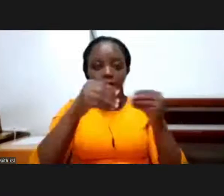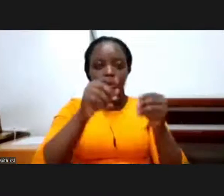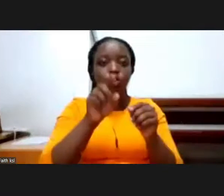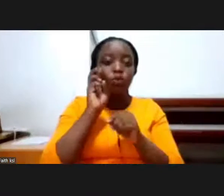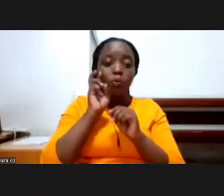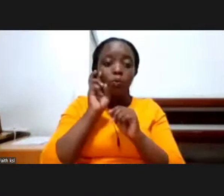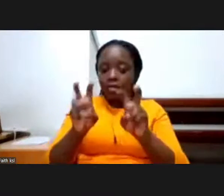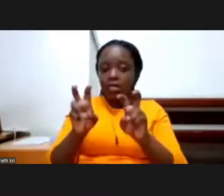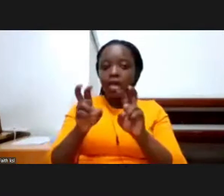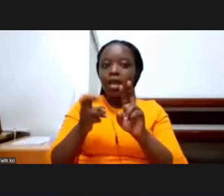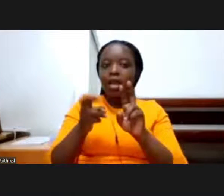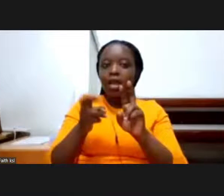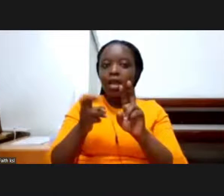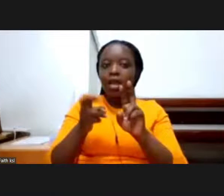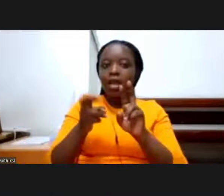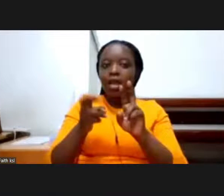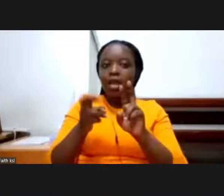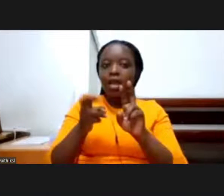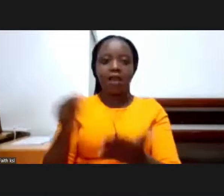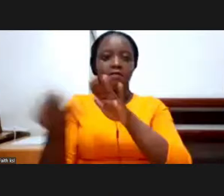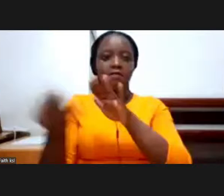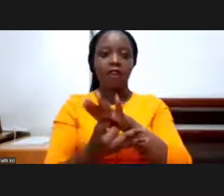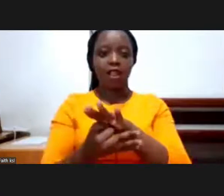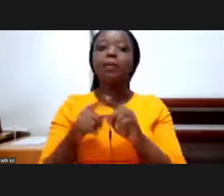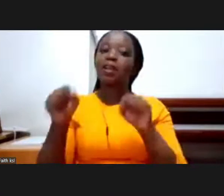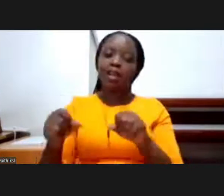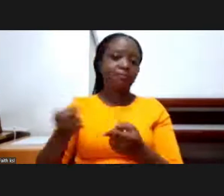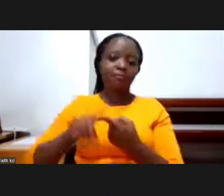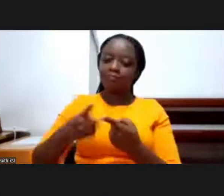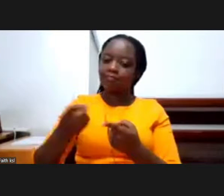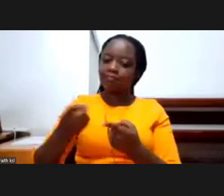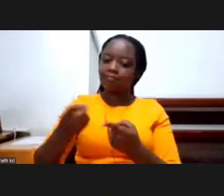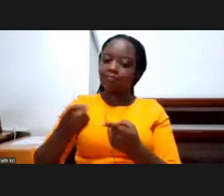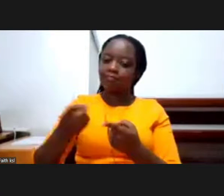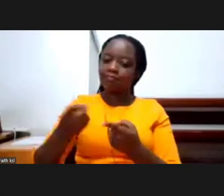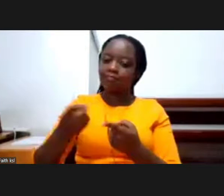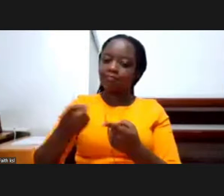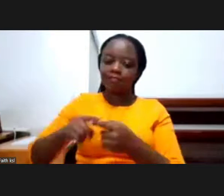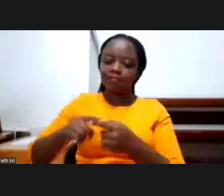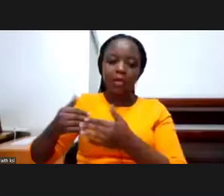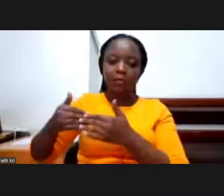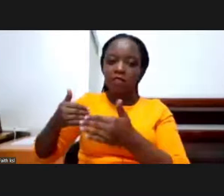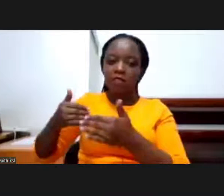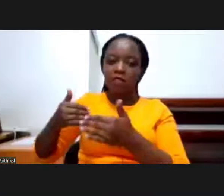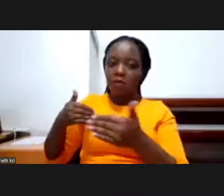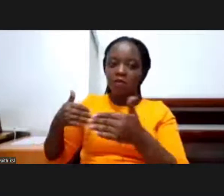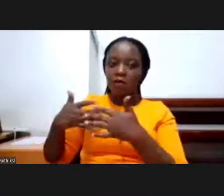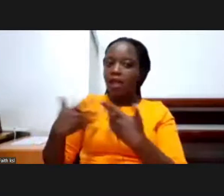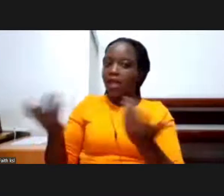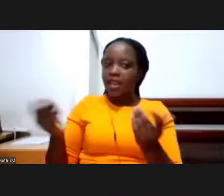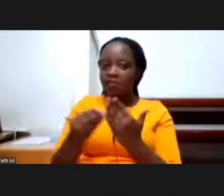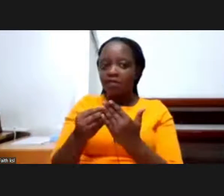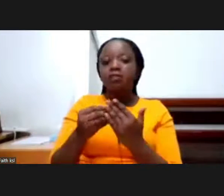claimed, as long as they meet the required conditions for claiming of input in the VAT return.